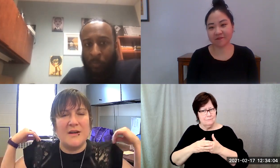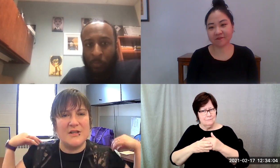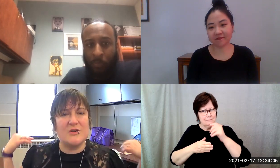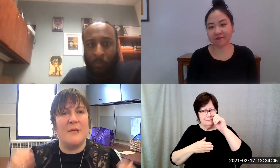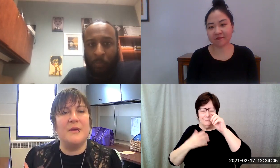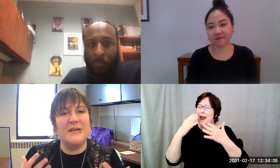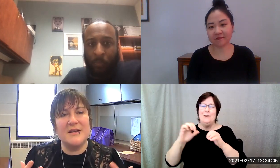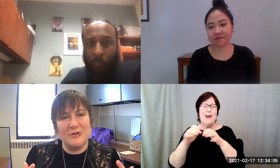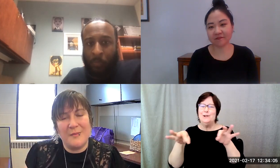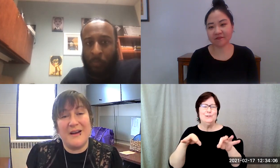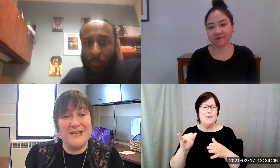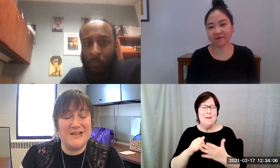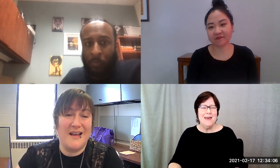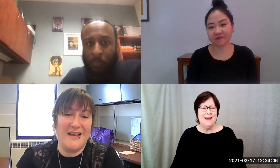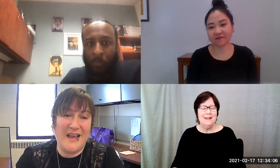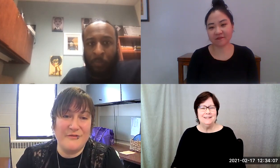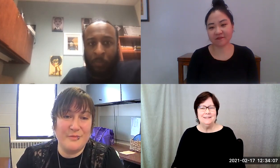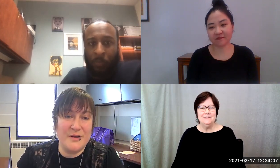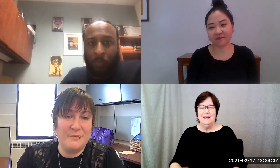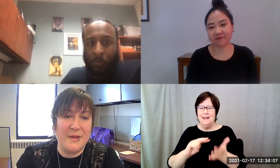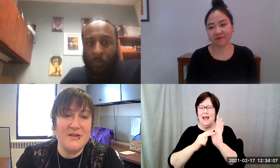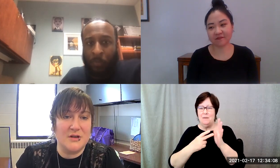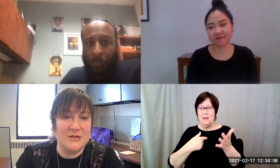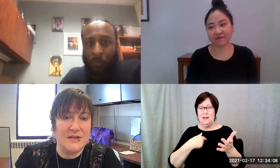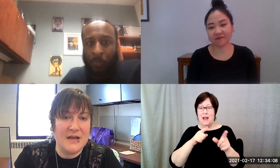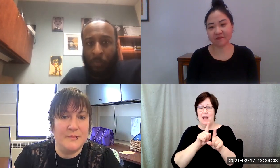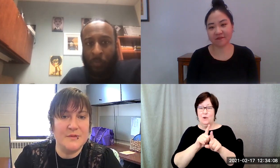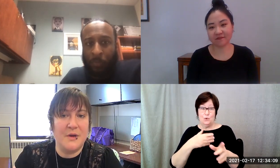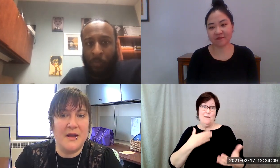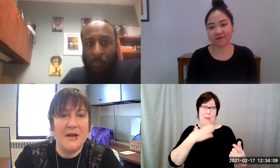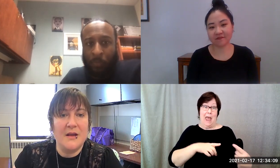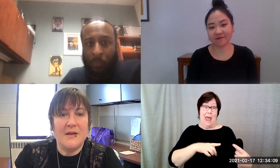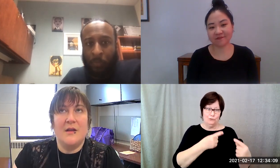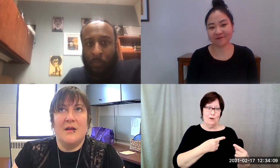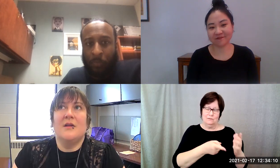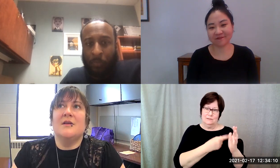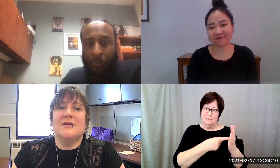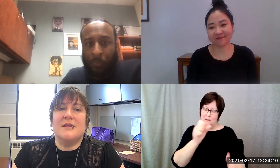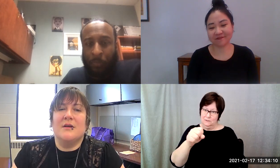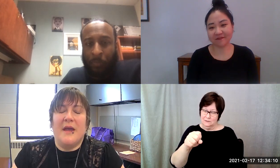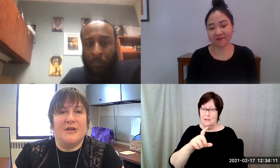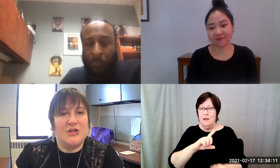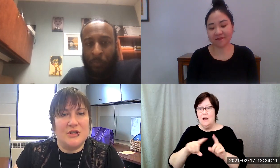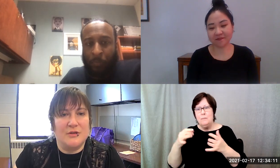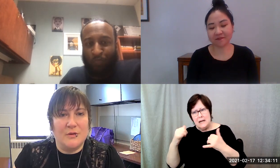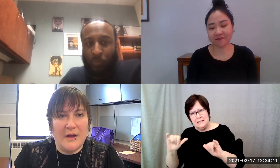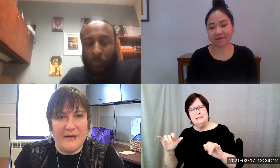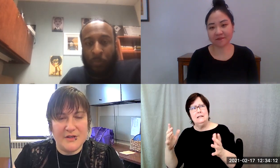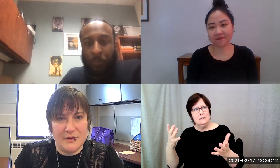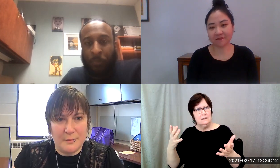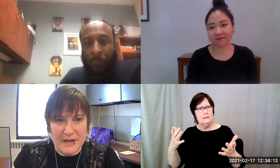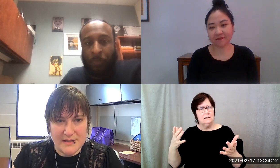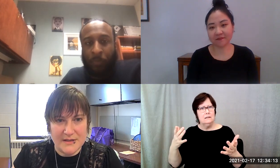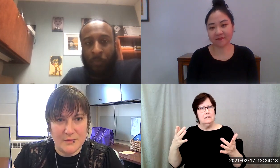I don't know how to describe it, because I do. I mean, I have pretty bad struggles at times, but still manage to